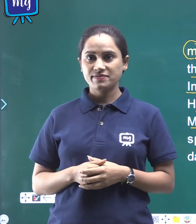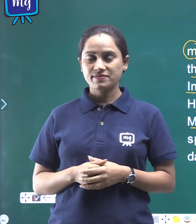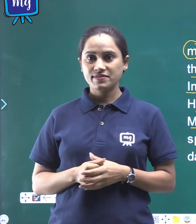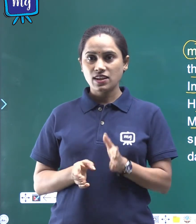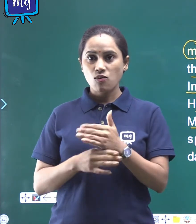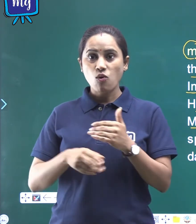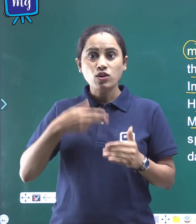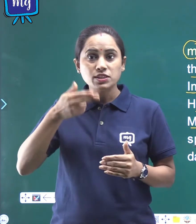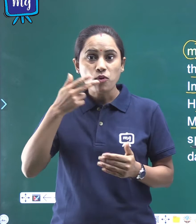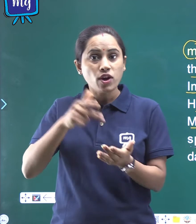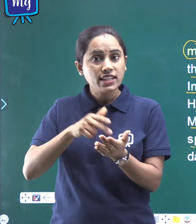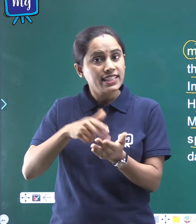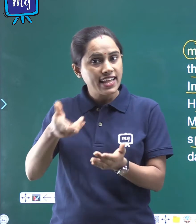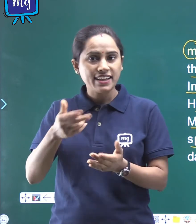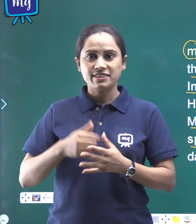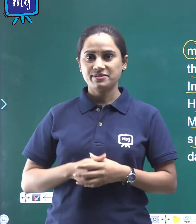was spoken there